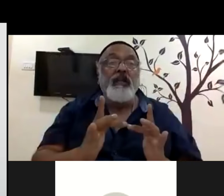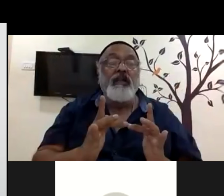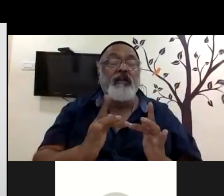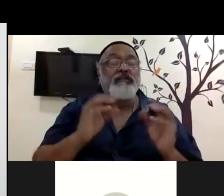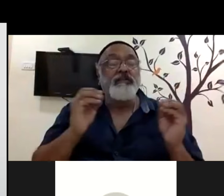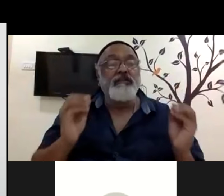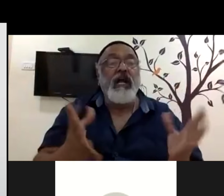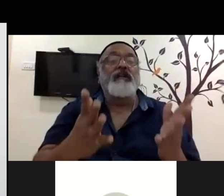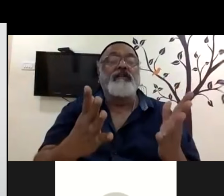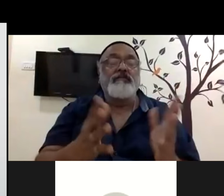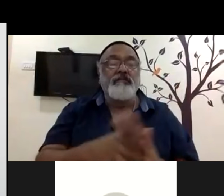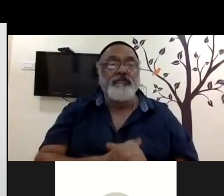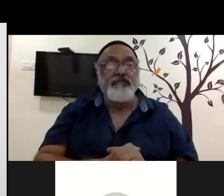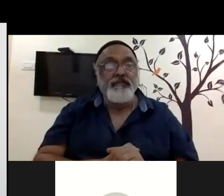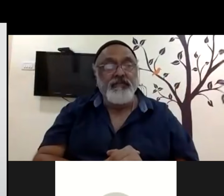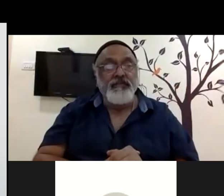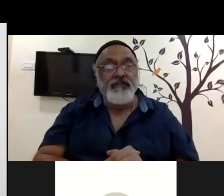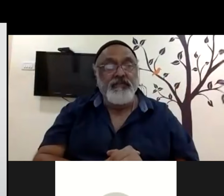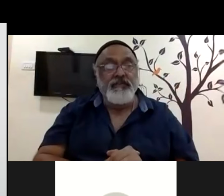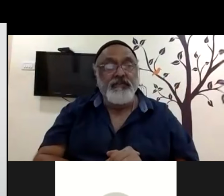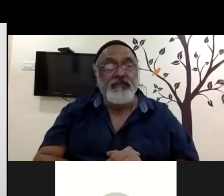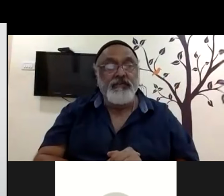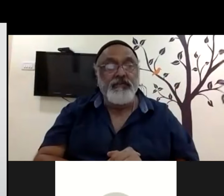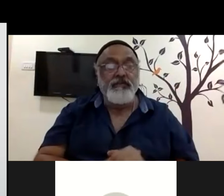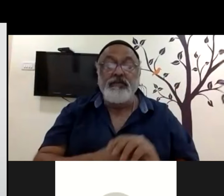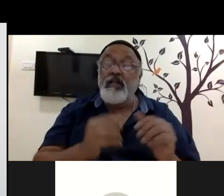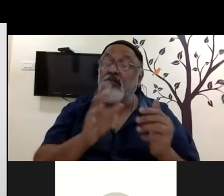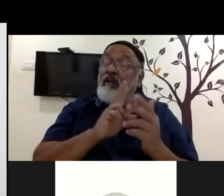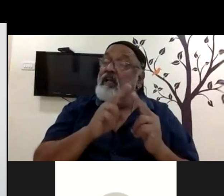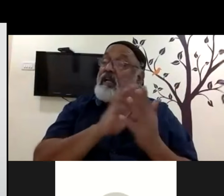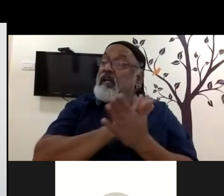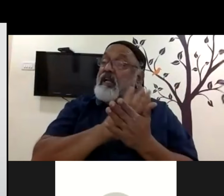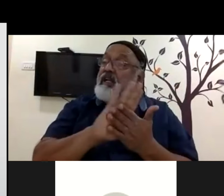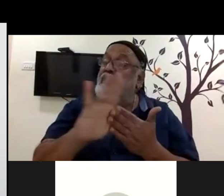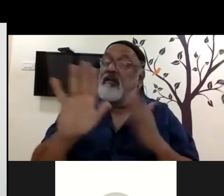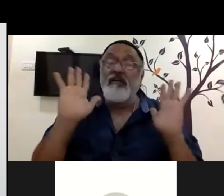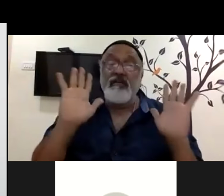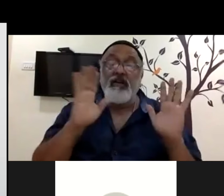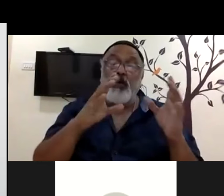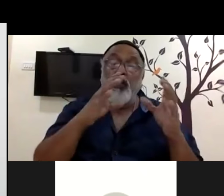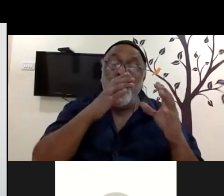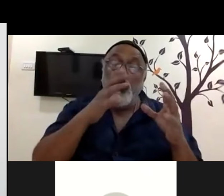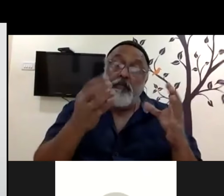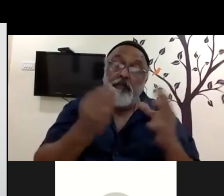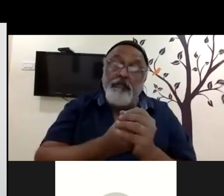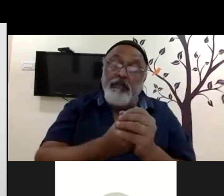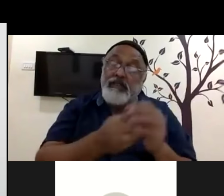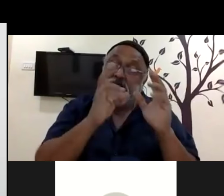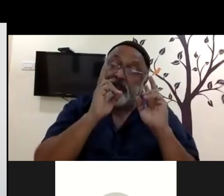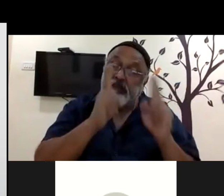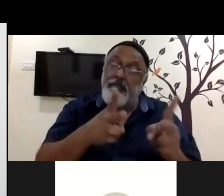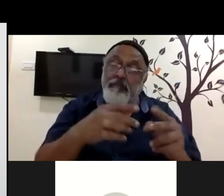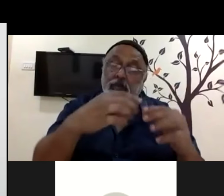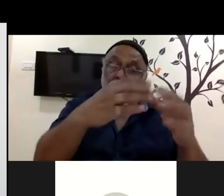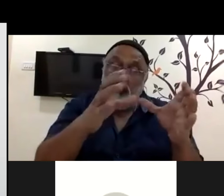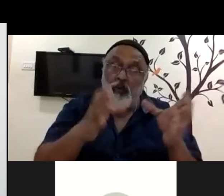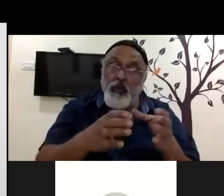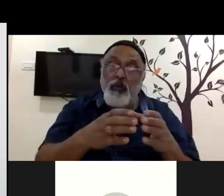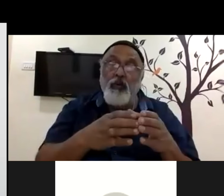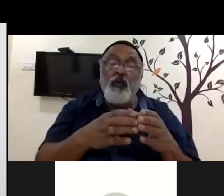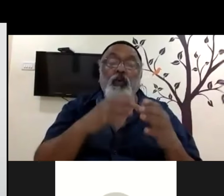education shifted to online. Okay, so I am very clear here that my participants would be the students who were in